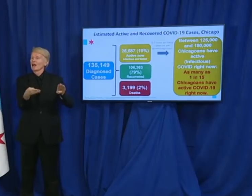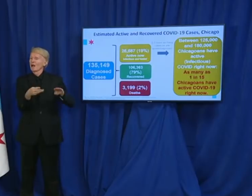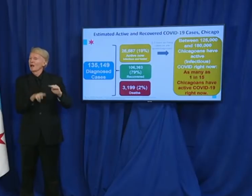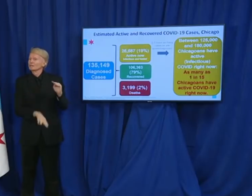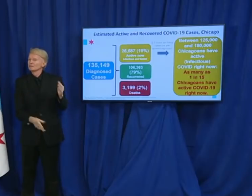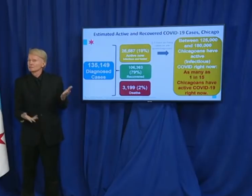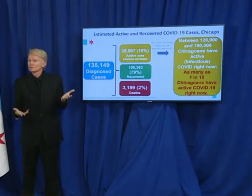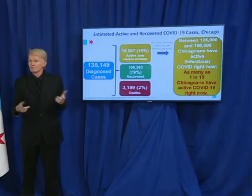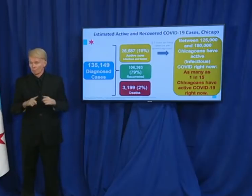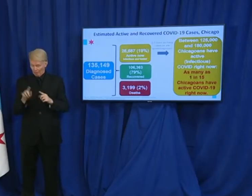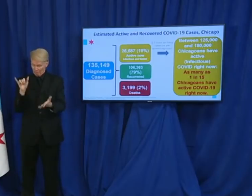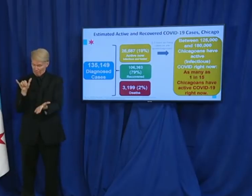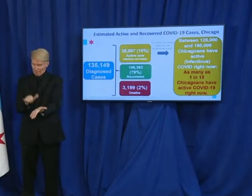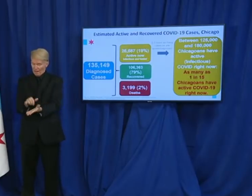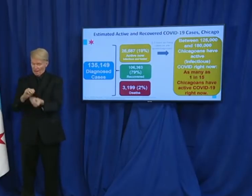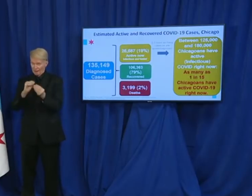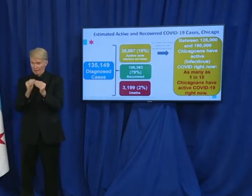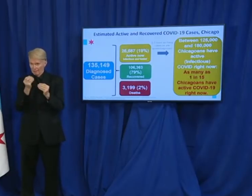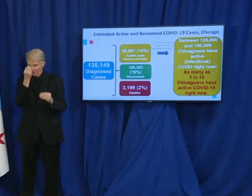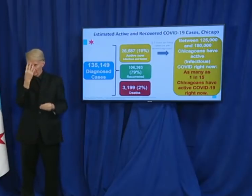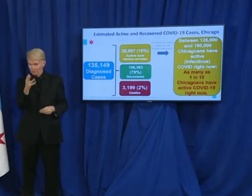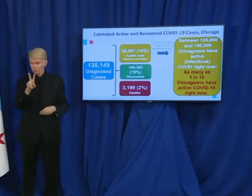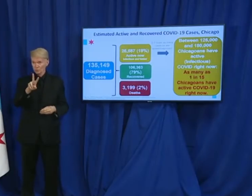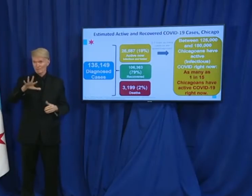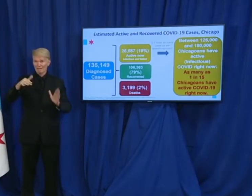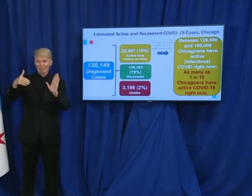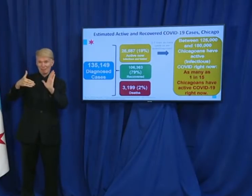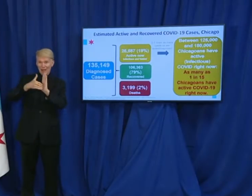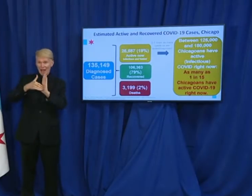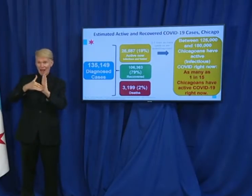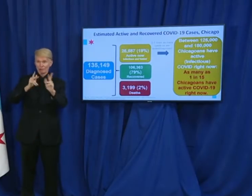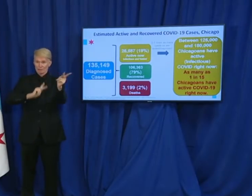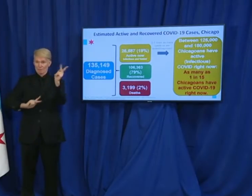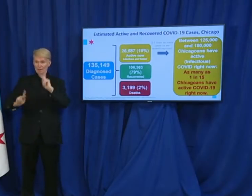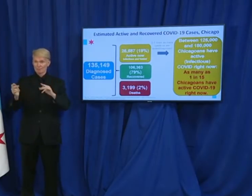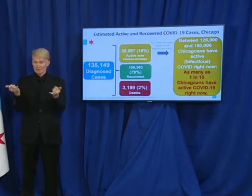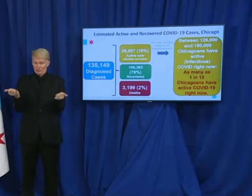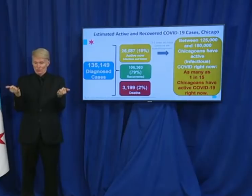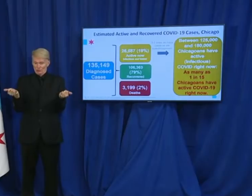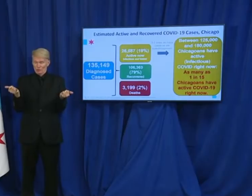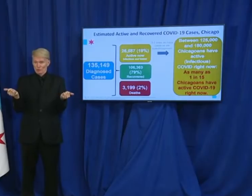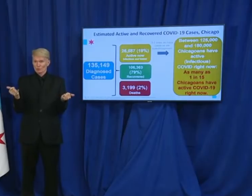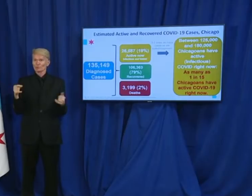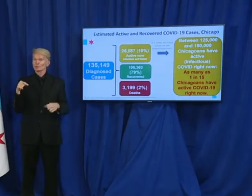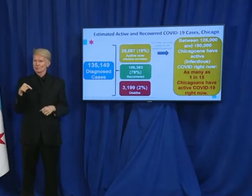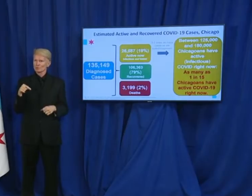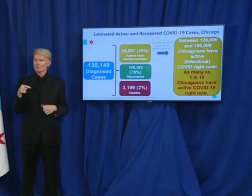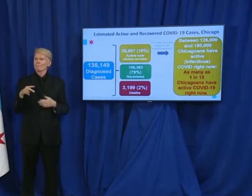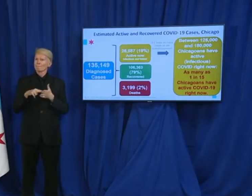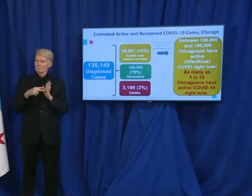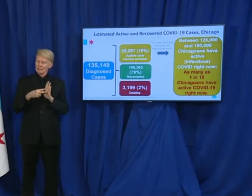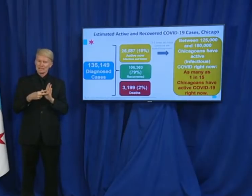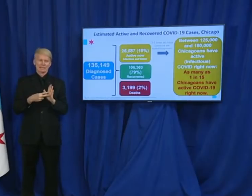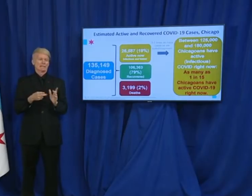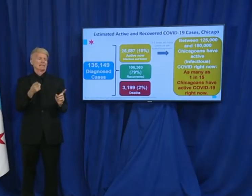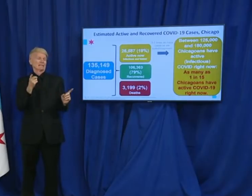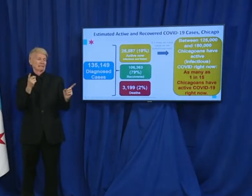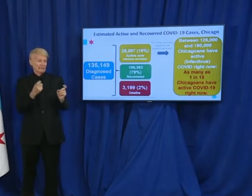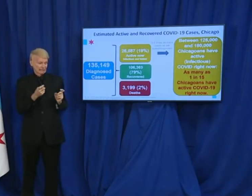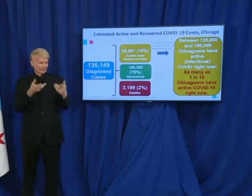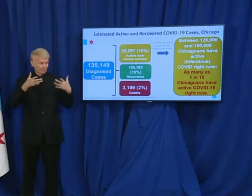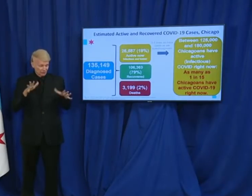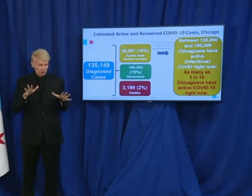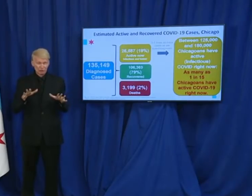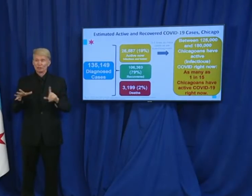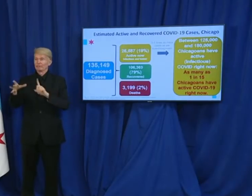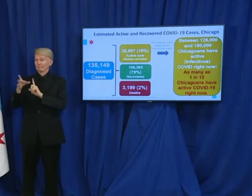back to this number, where there are 25,000 people right now who are tested and infectious with